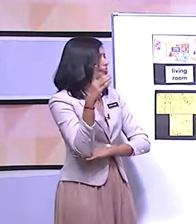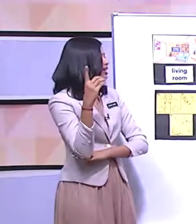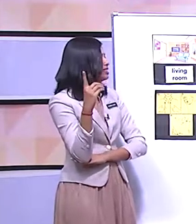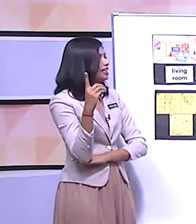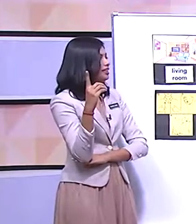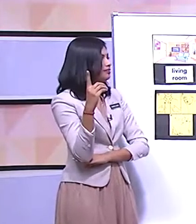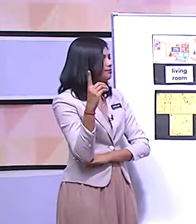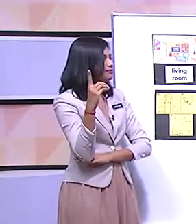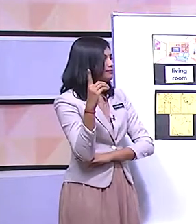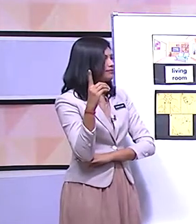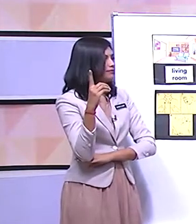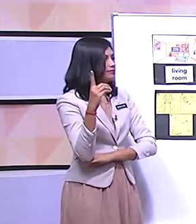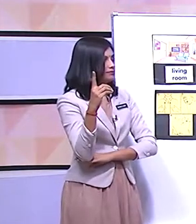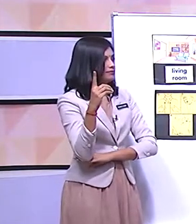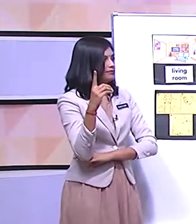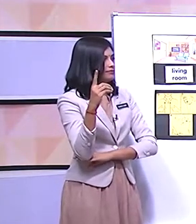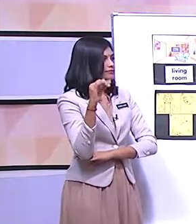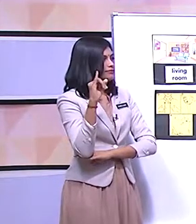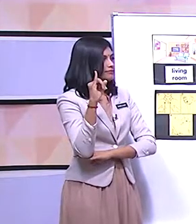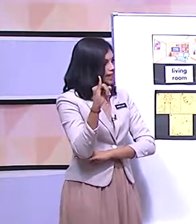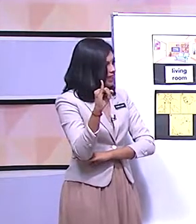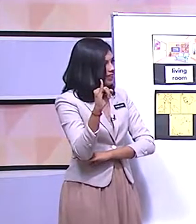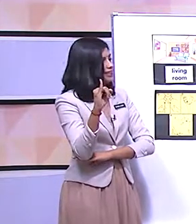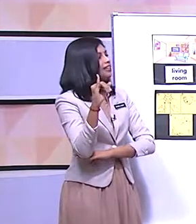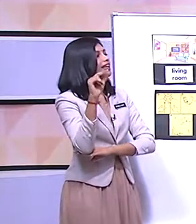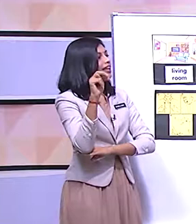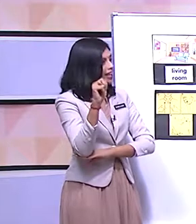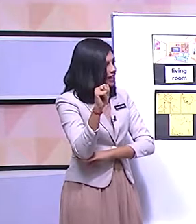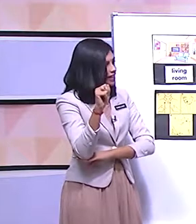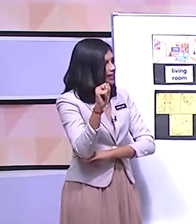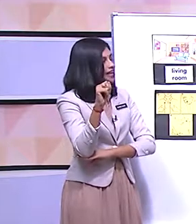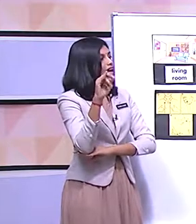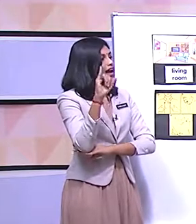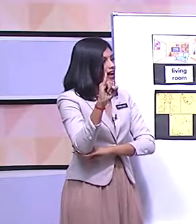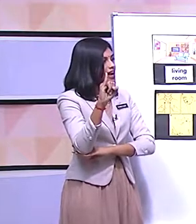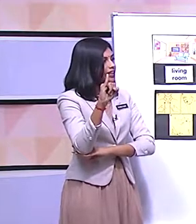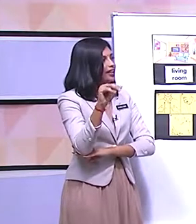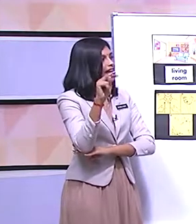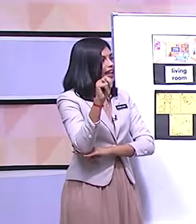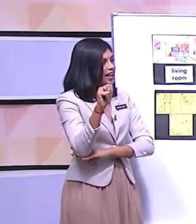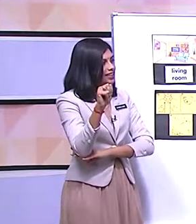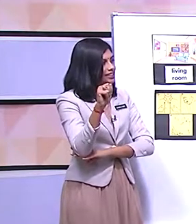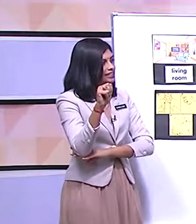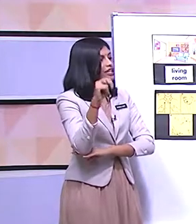D. D. I. I N. I. N.